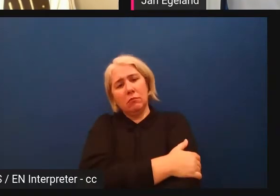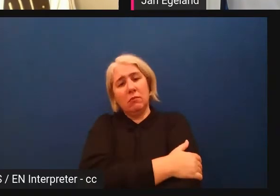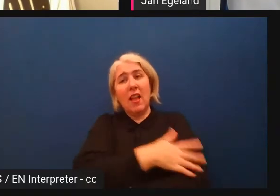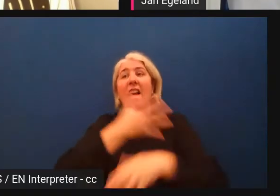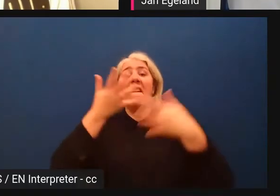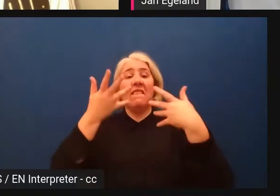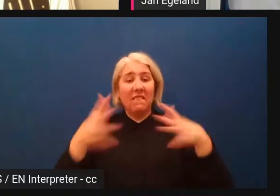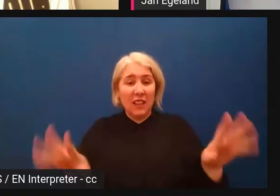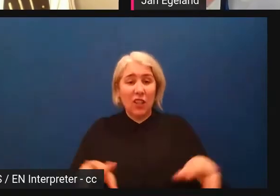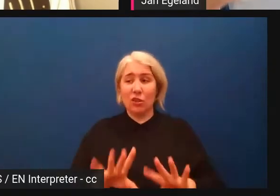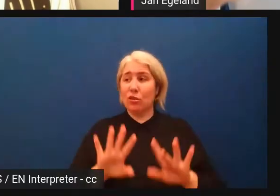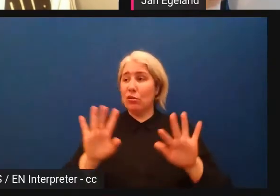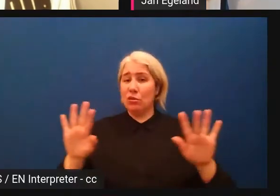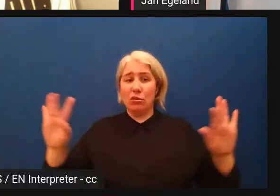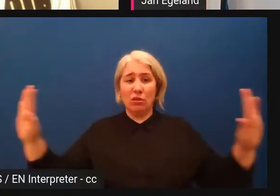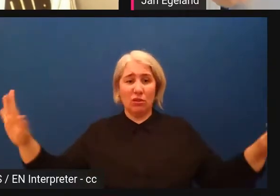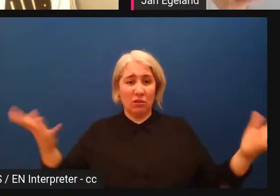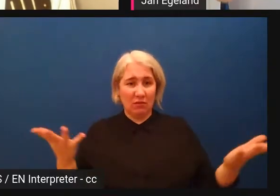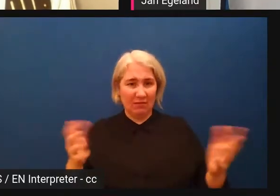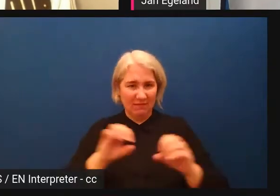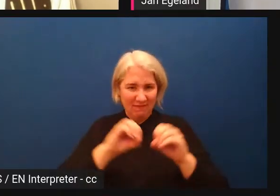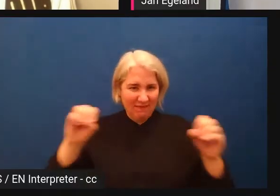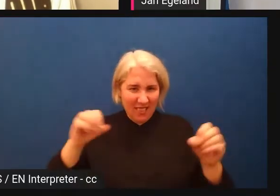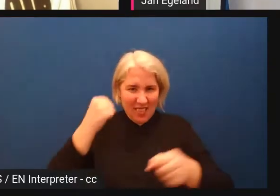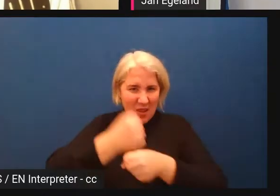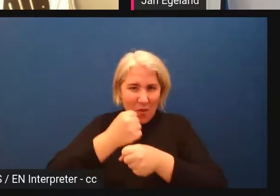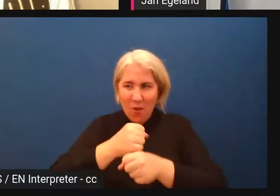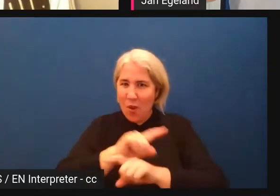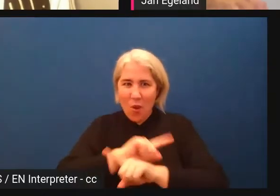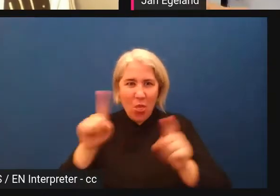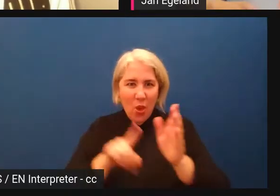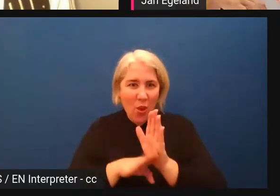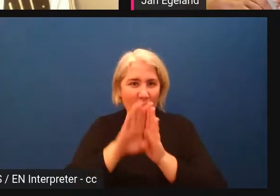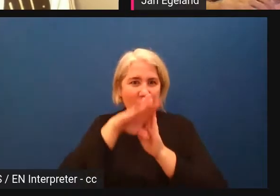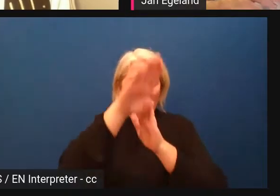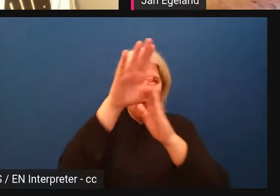now, with on the orders of the mothers